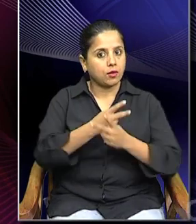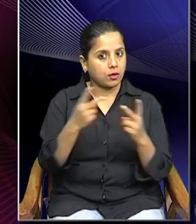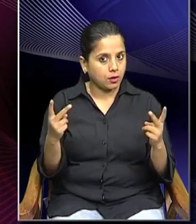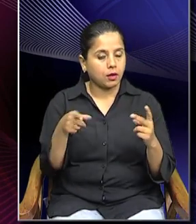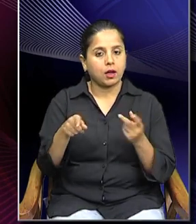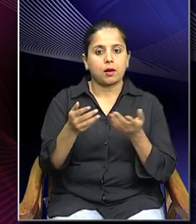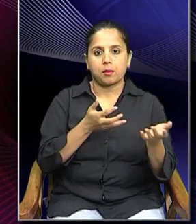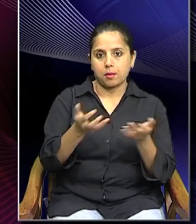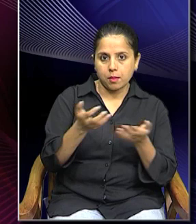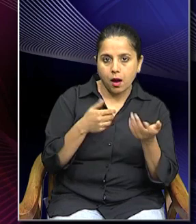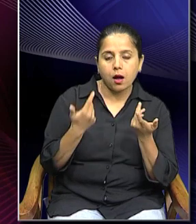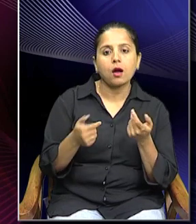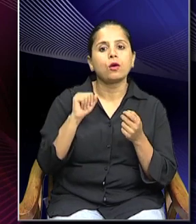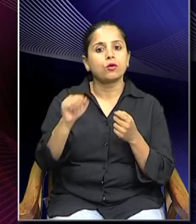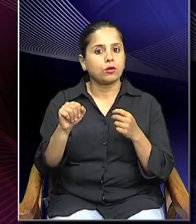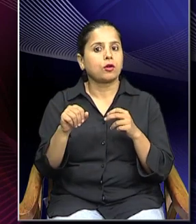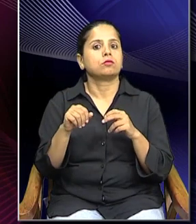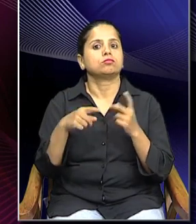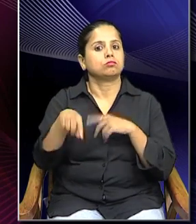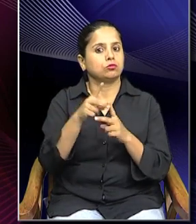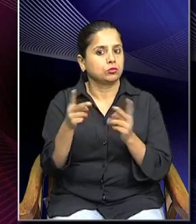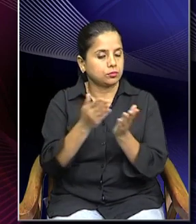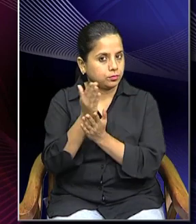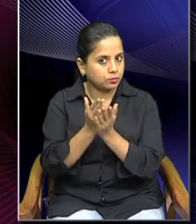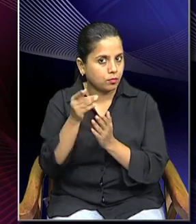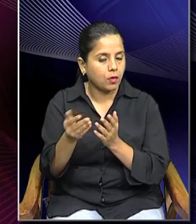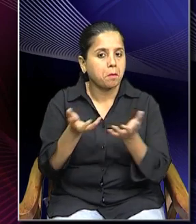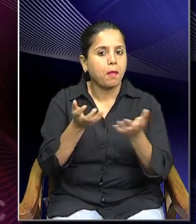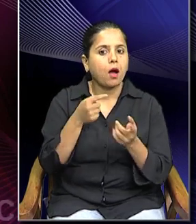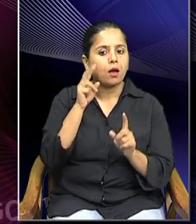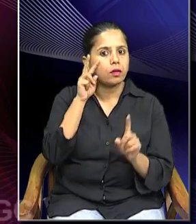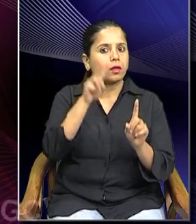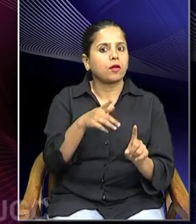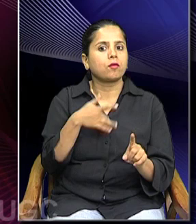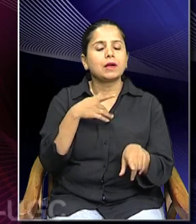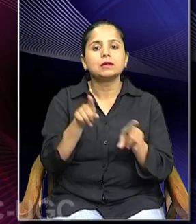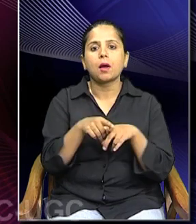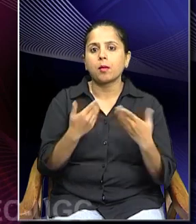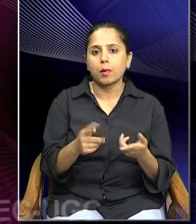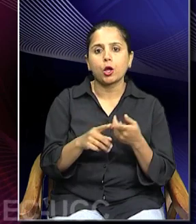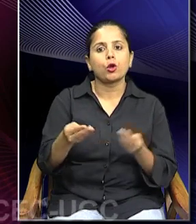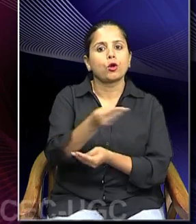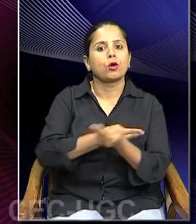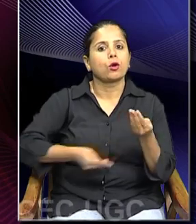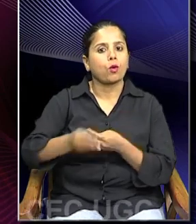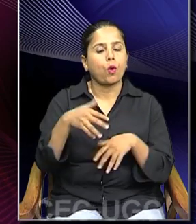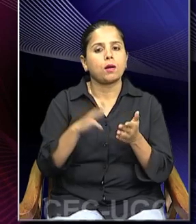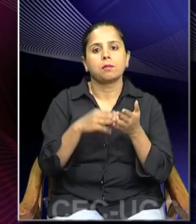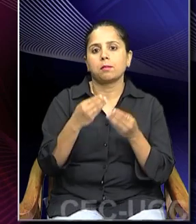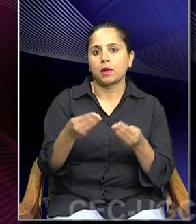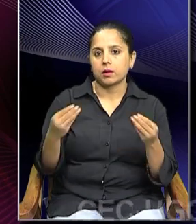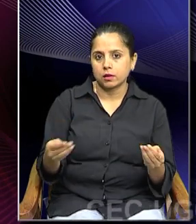the market, the firm, and market was assumed to be an economic or